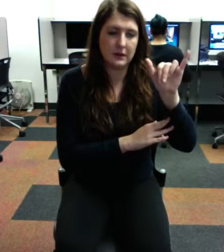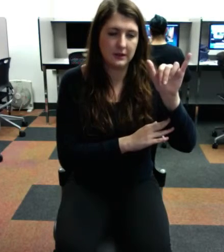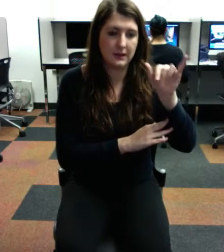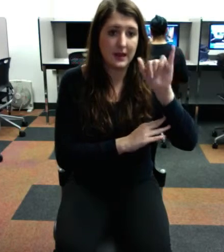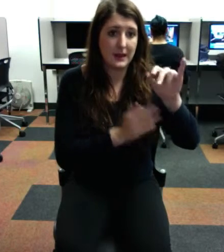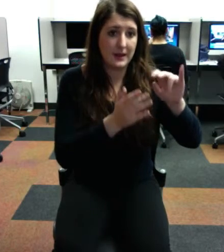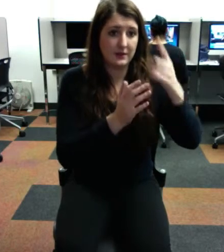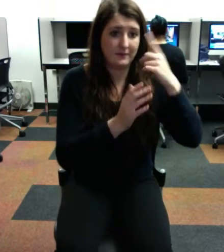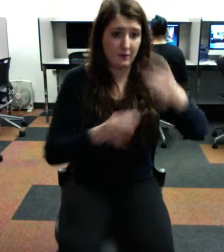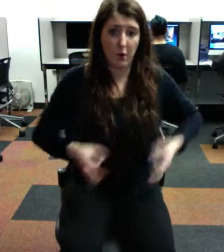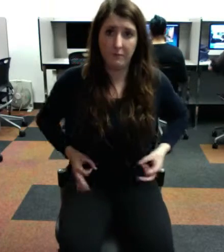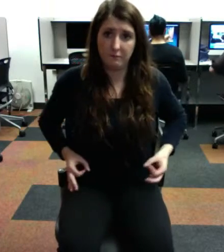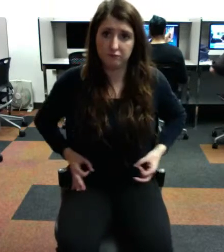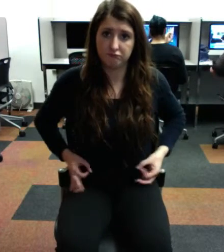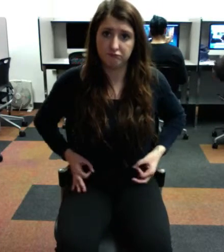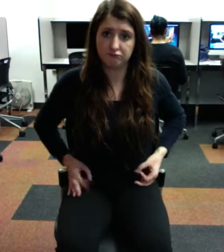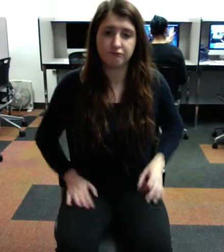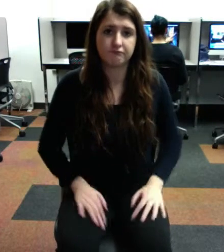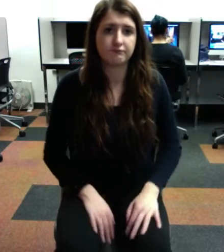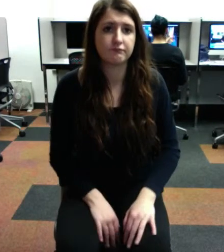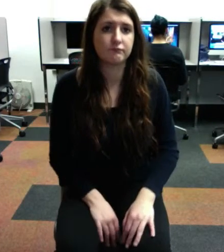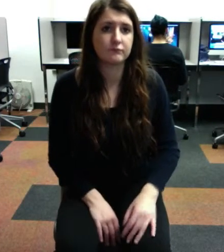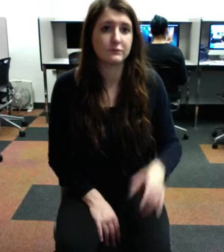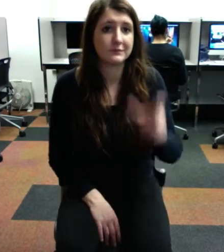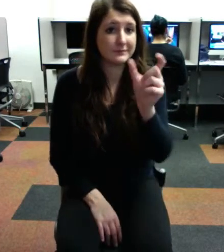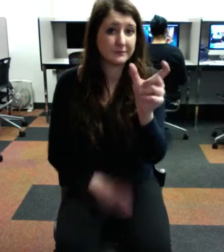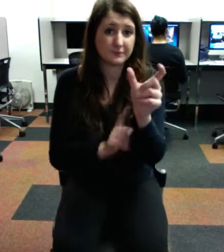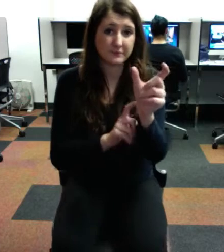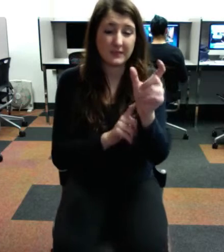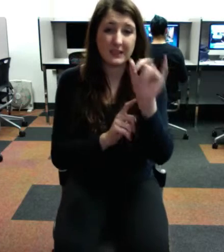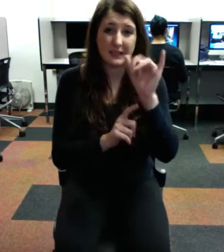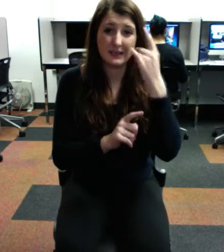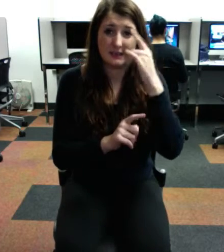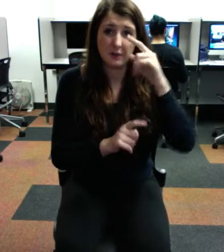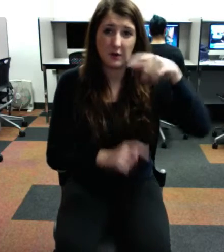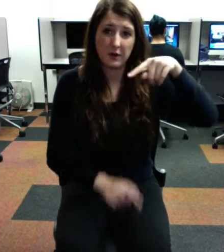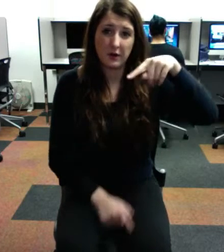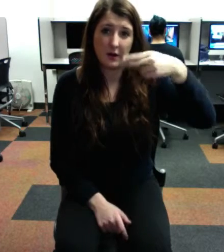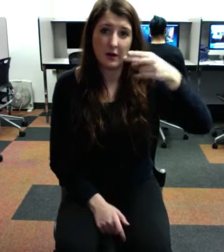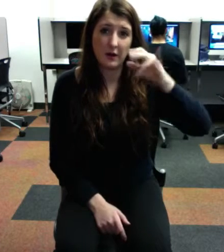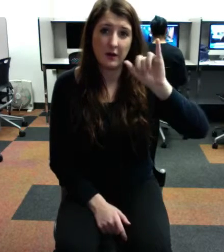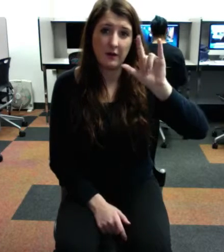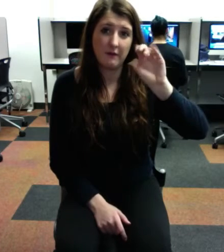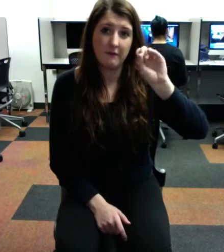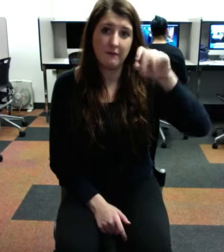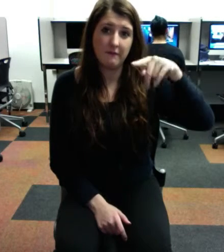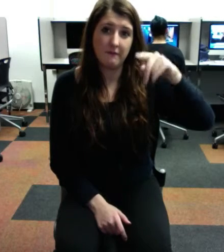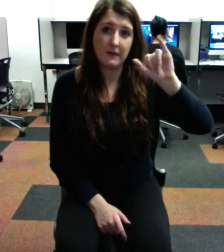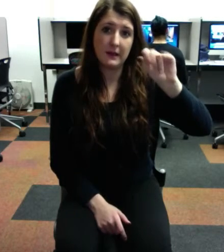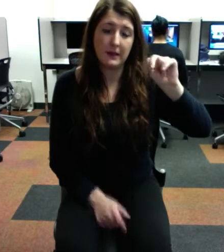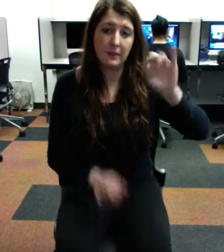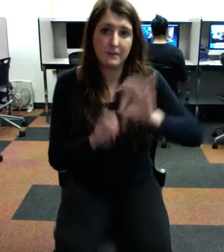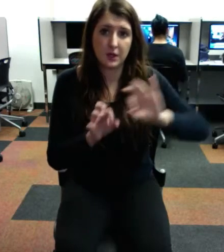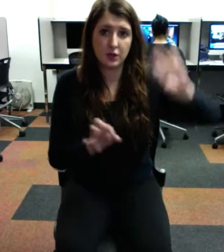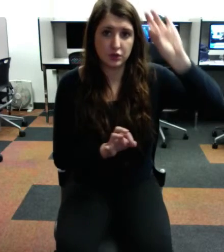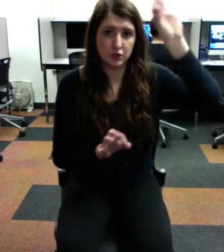Salpingo is a root word for fallopian tubes. And then the last element is hystero, a root